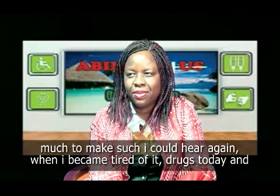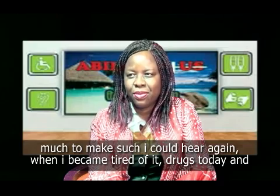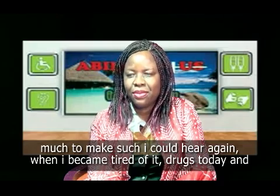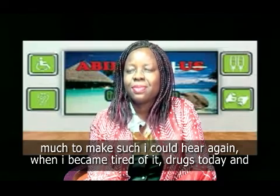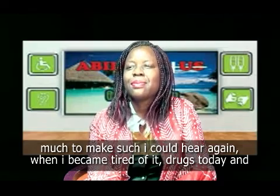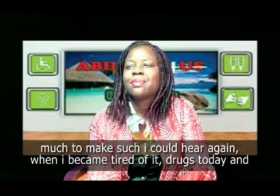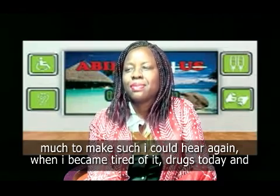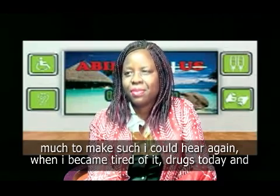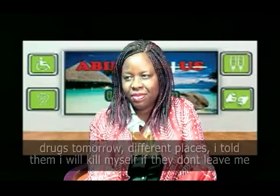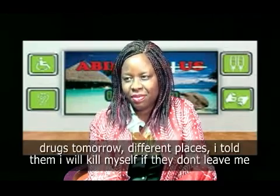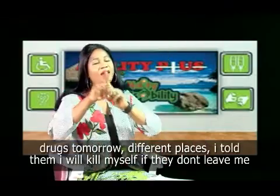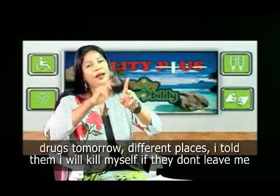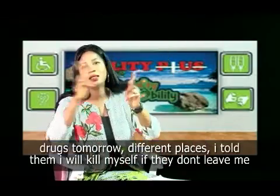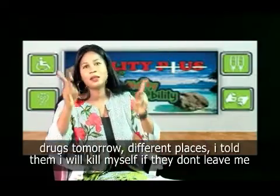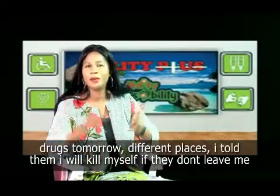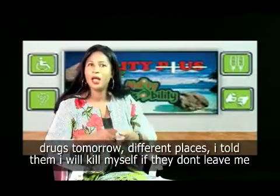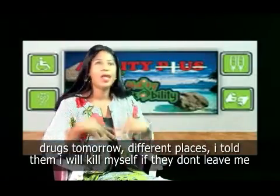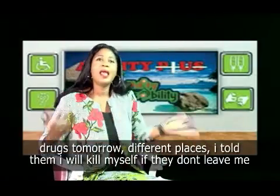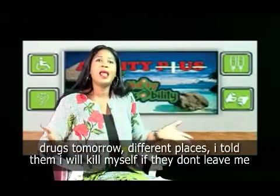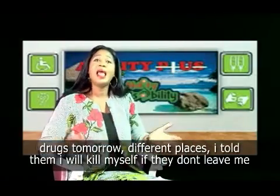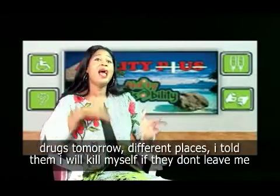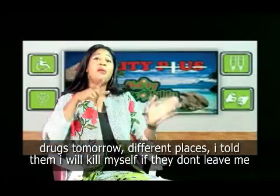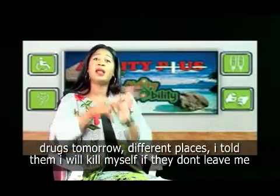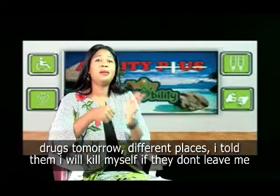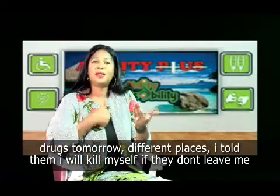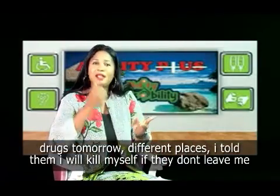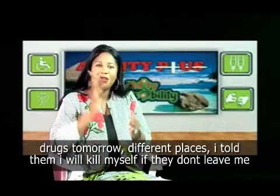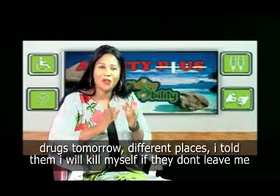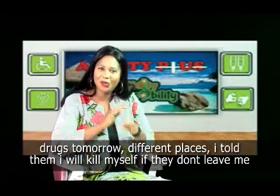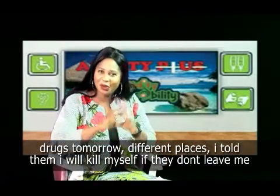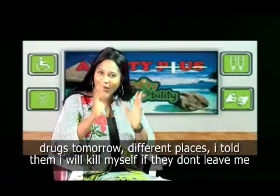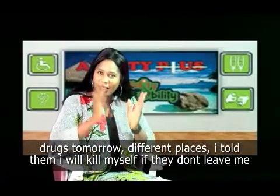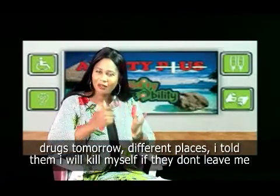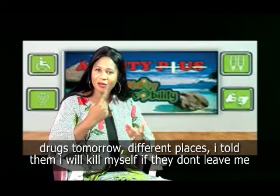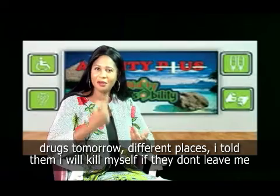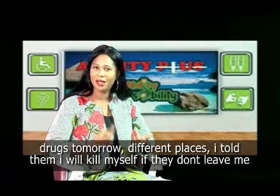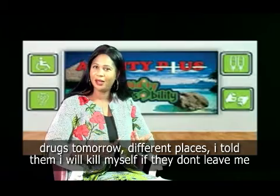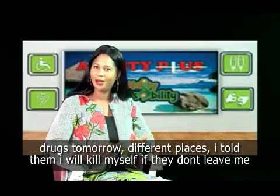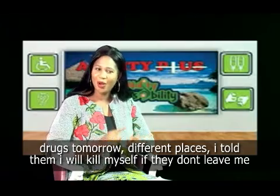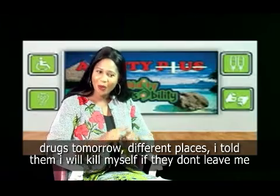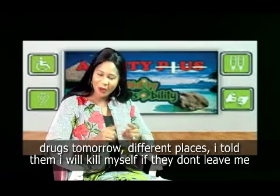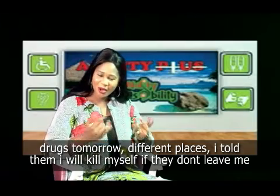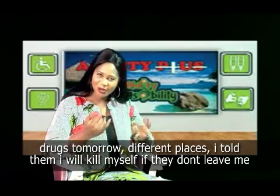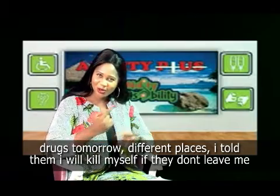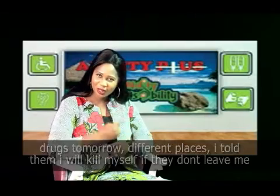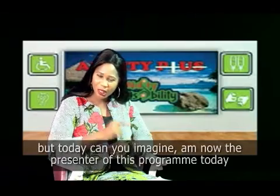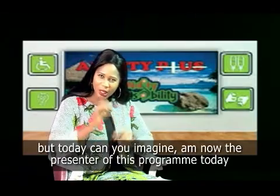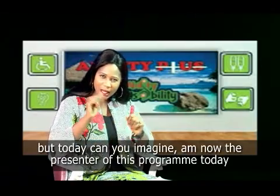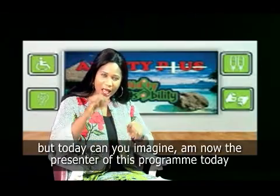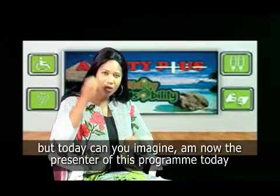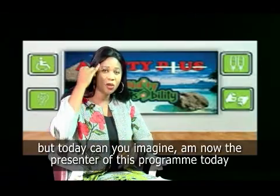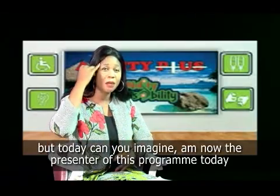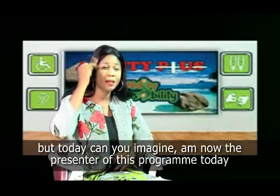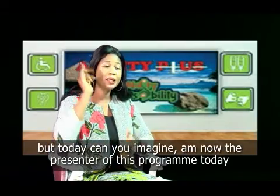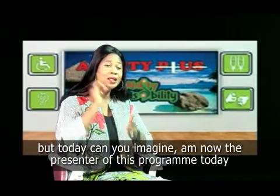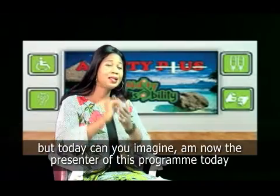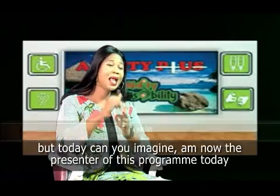drugs today, drugs tomorrow, different places, I told them I'll kill myself if they don't leave me alone. But today, can you